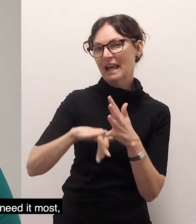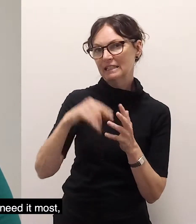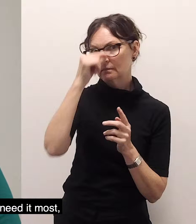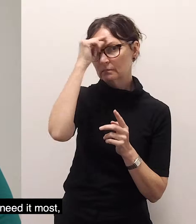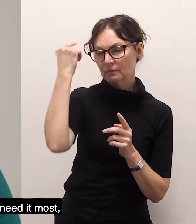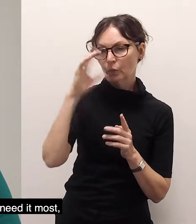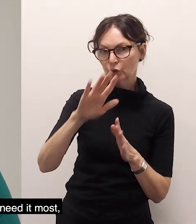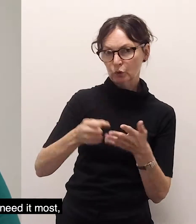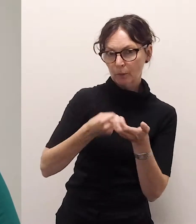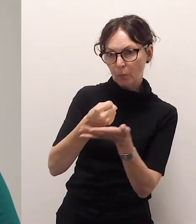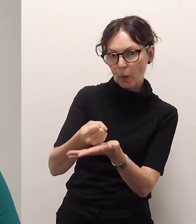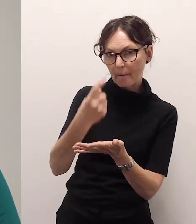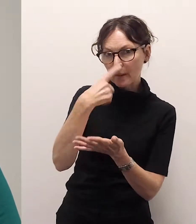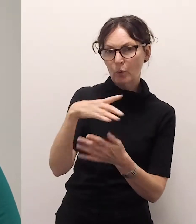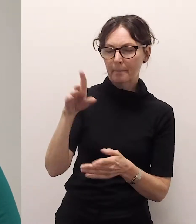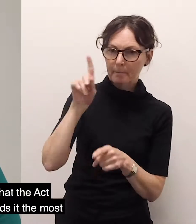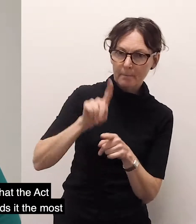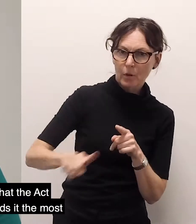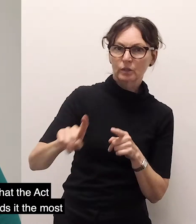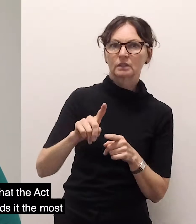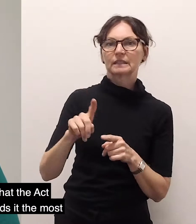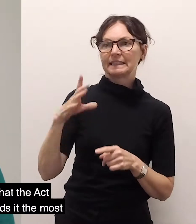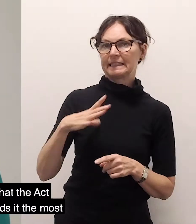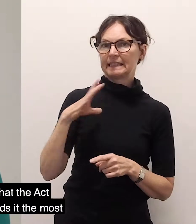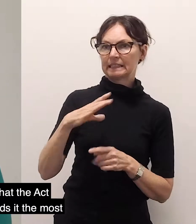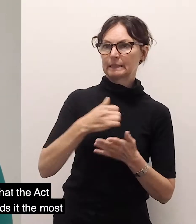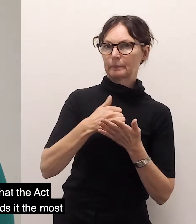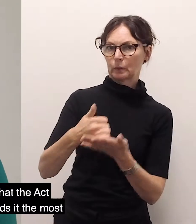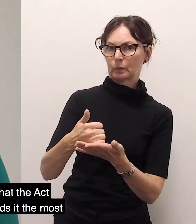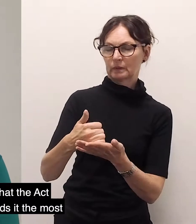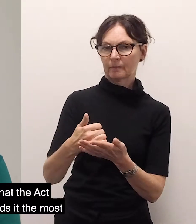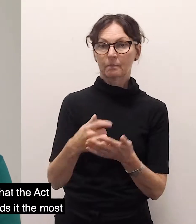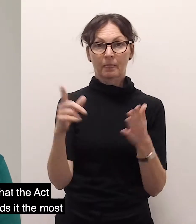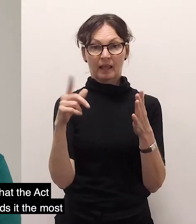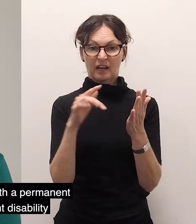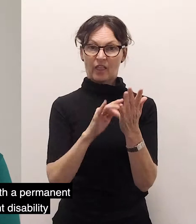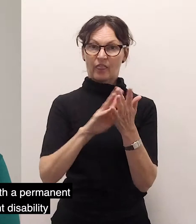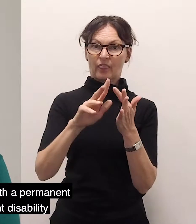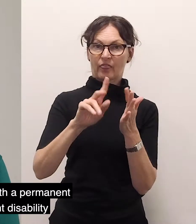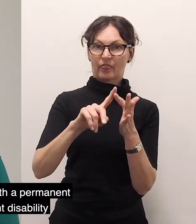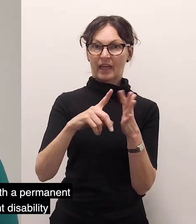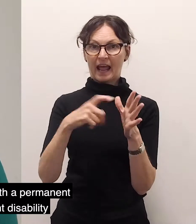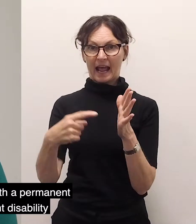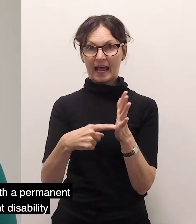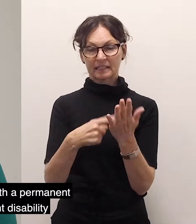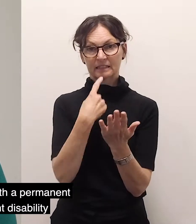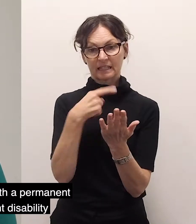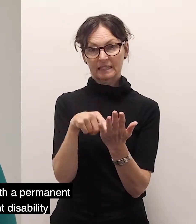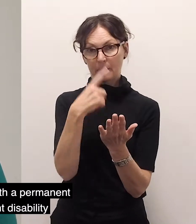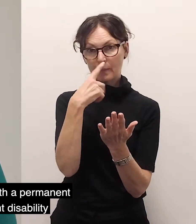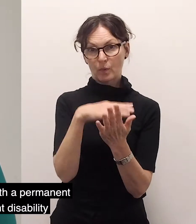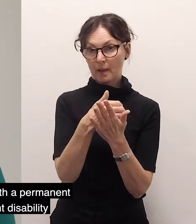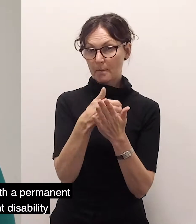the people who need it most. And the way that the Act defines who needs it the most is those people with